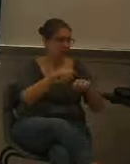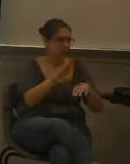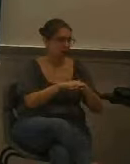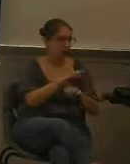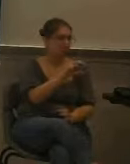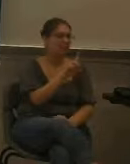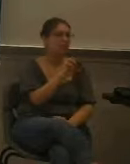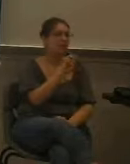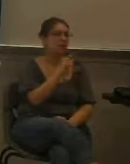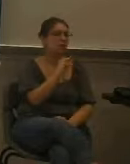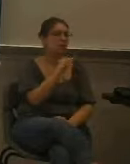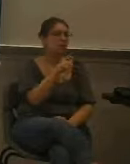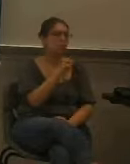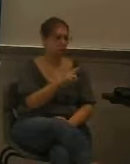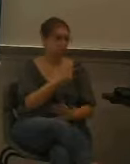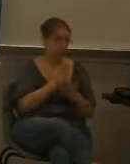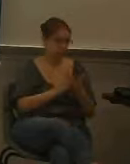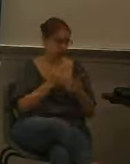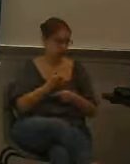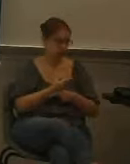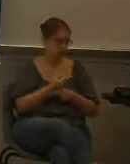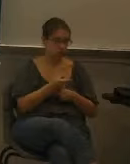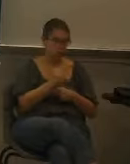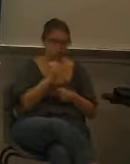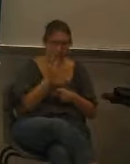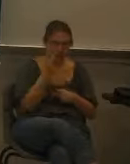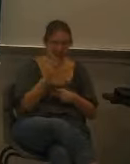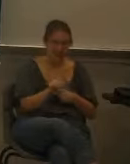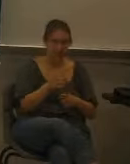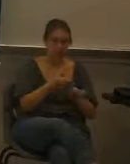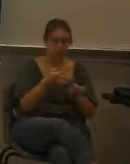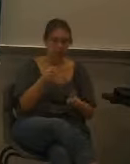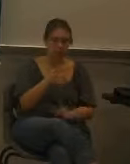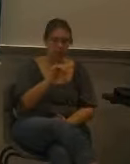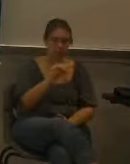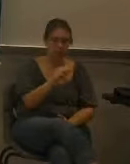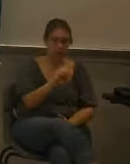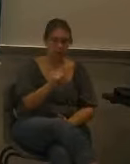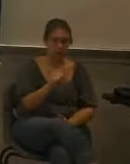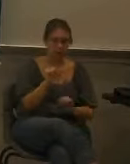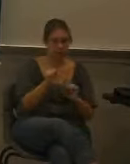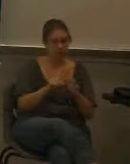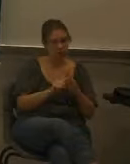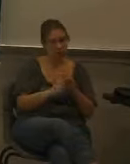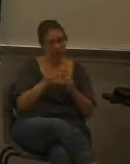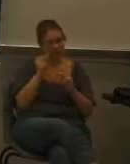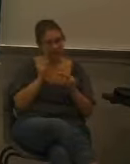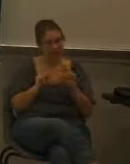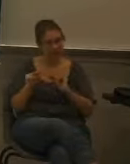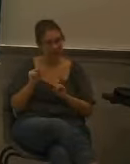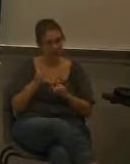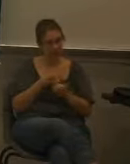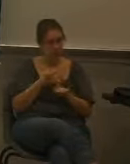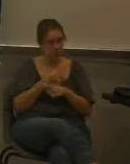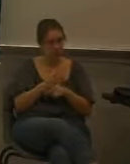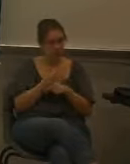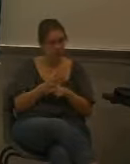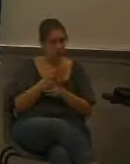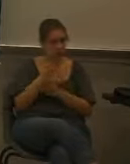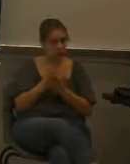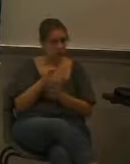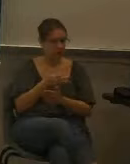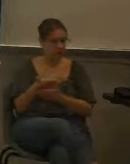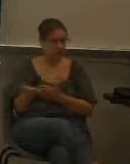the decomposer component, right? And you wouldn't see that from the biomass, but you could start seeing it from the production side of